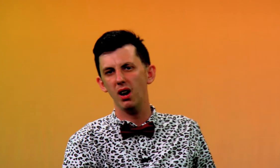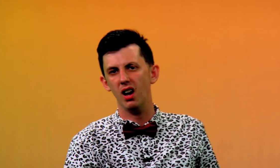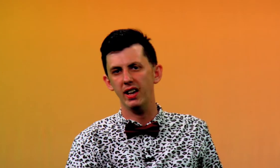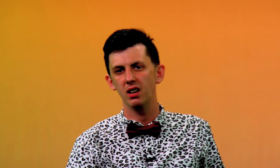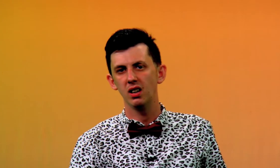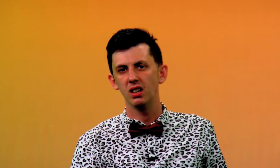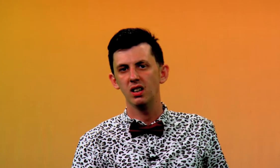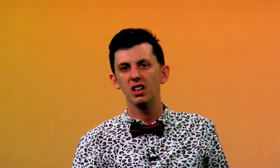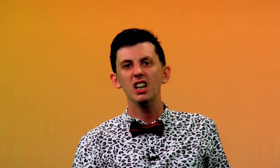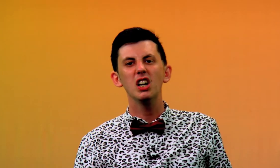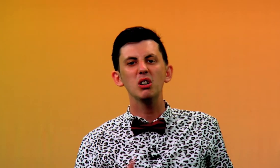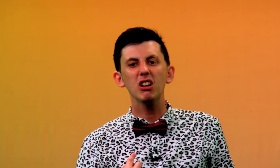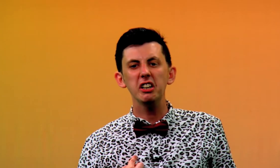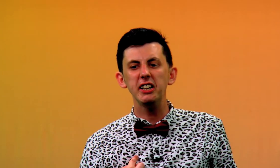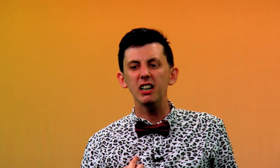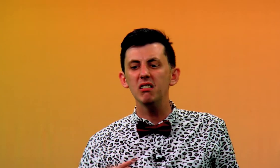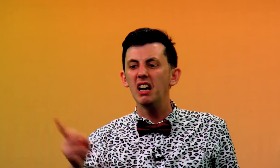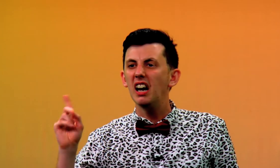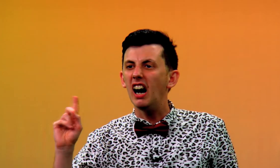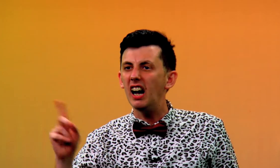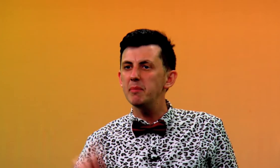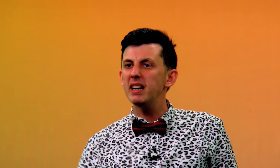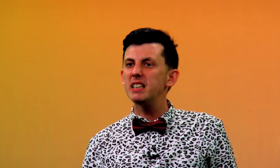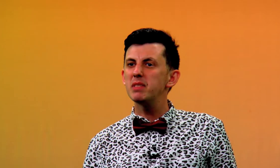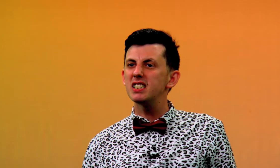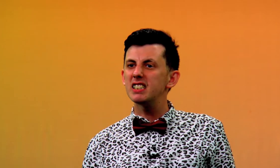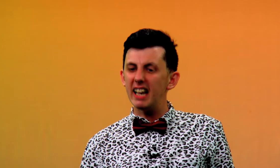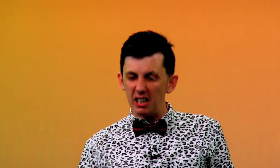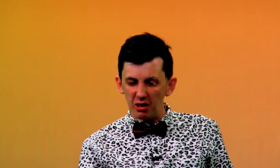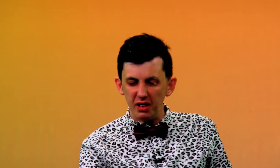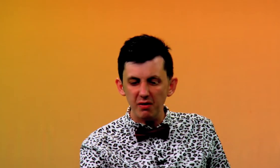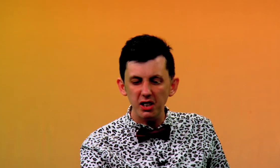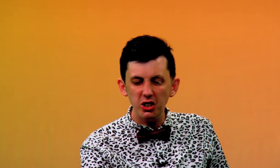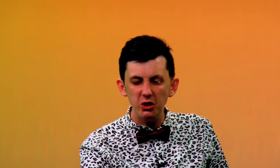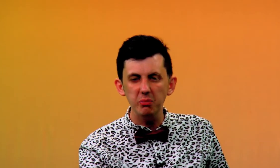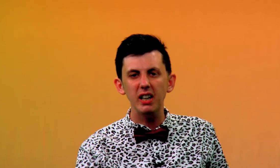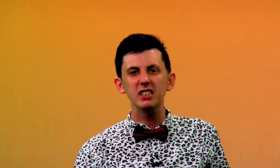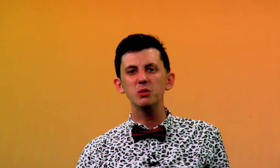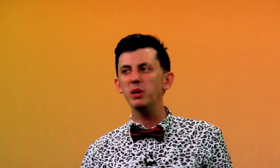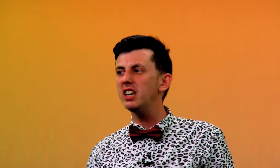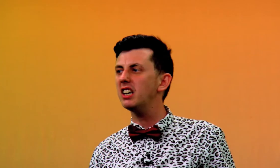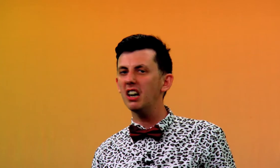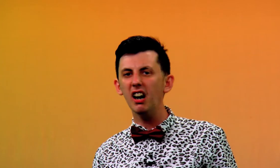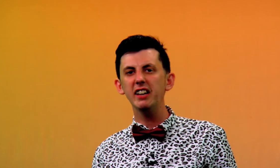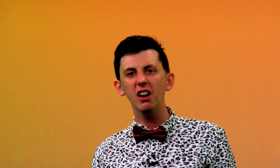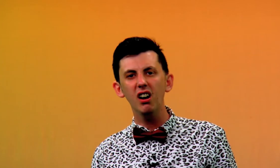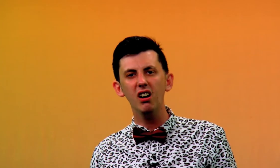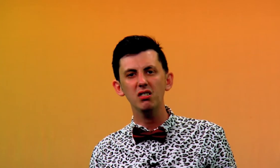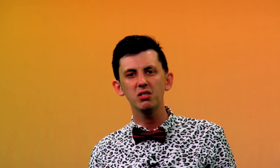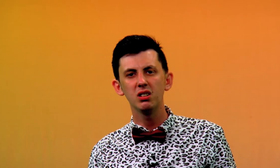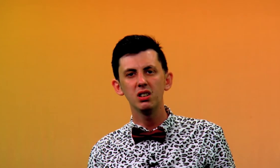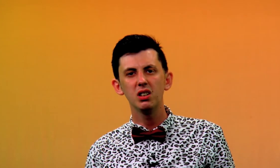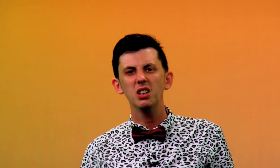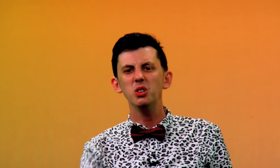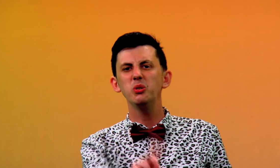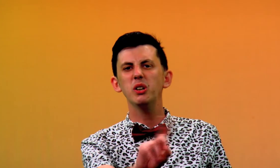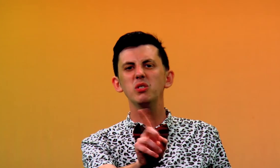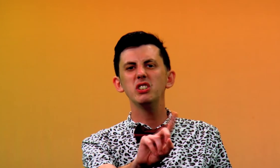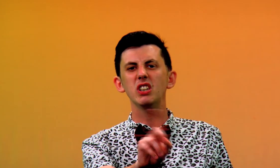reply. "Crocodile, I made mistake of giving you my sweet and kind heart. You don't deserve